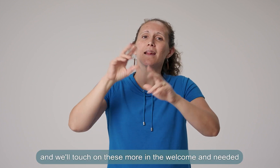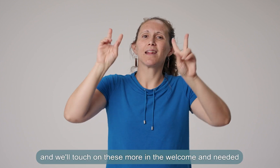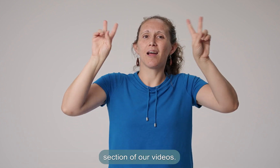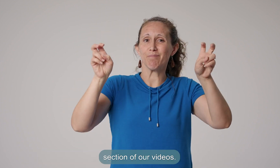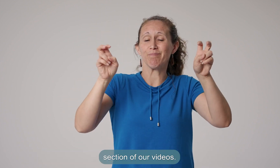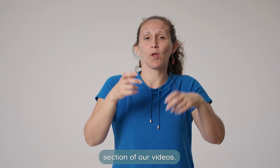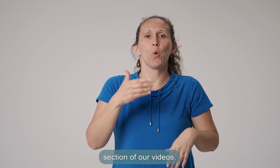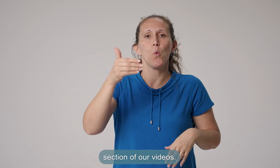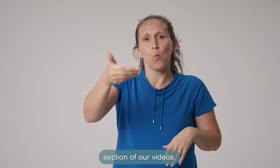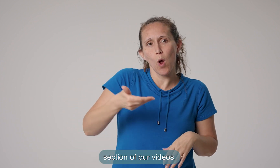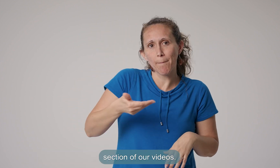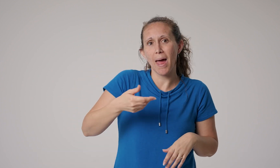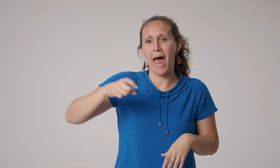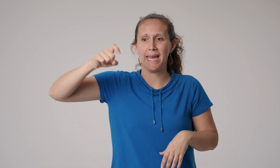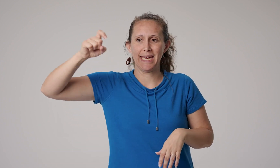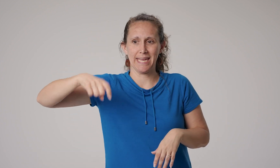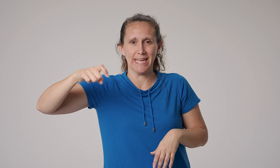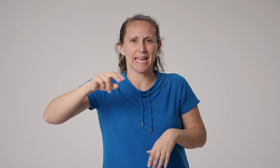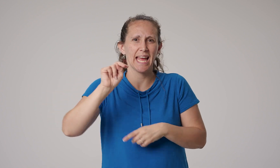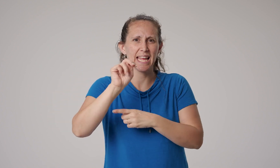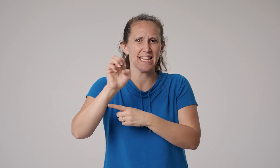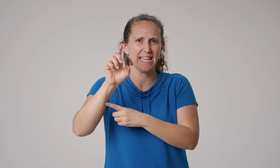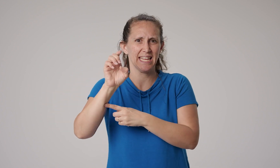Needed section of our videos.